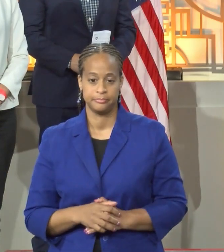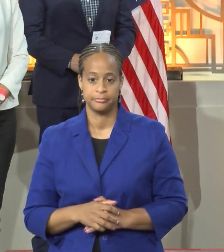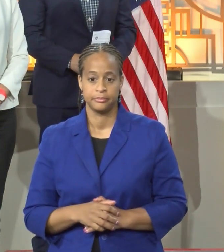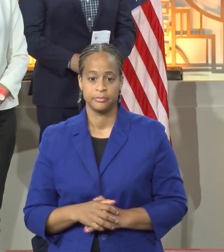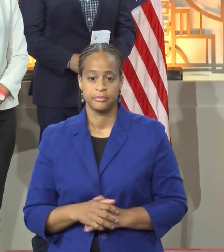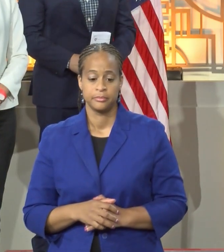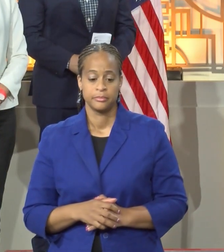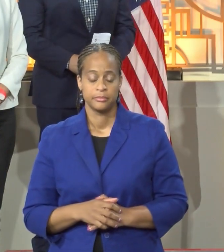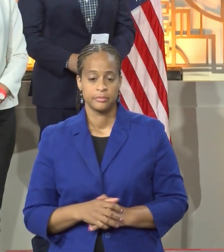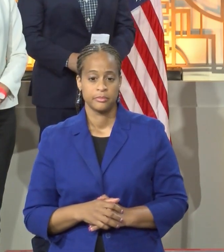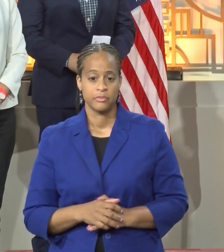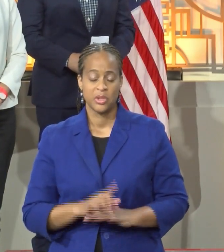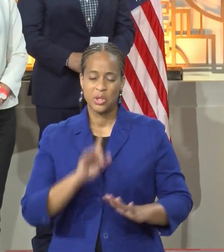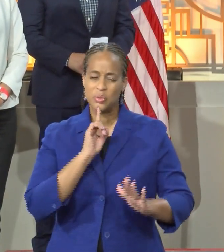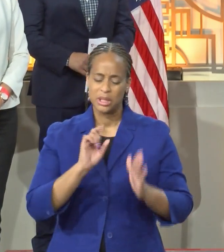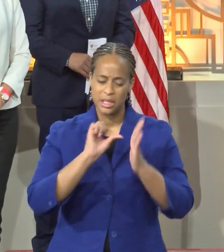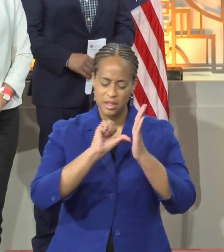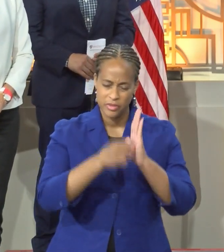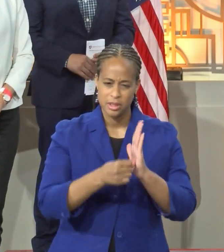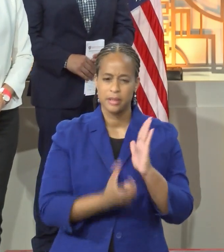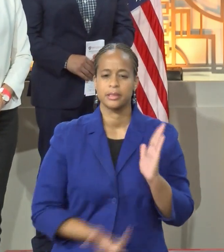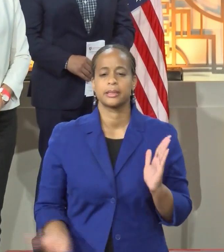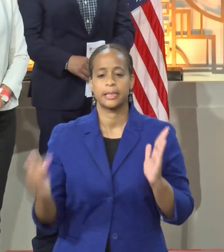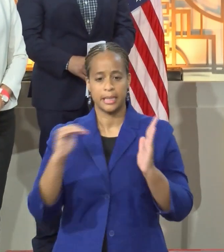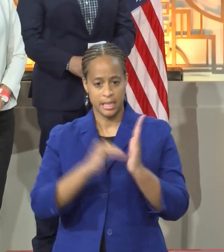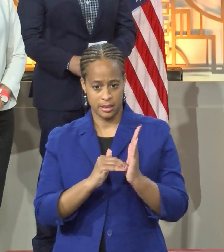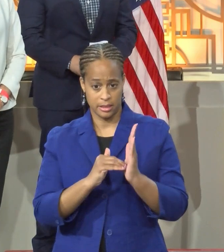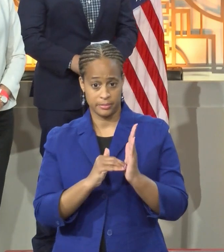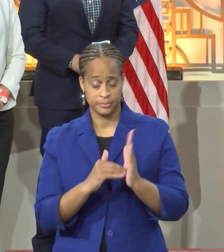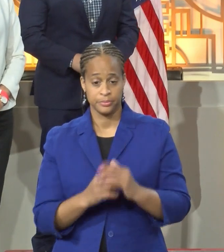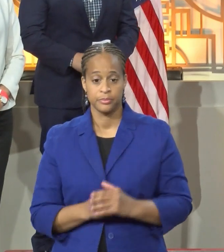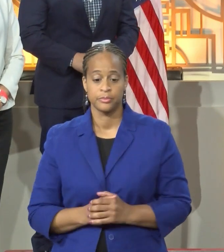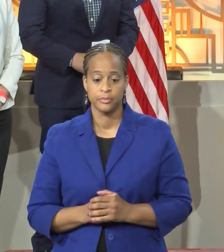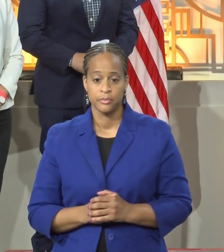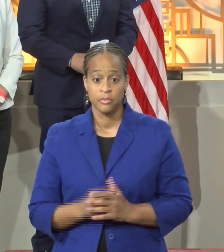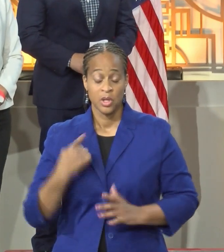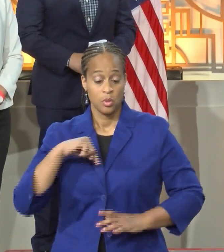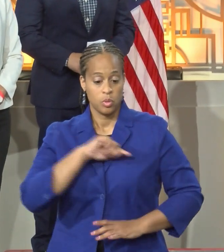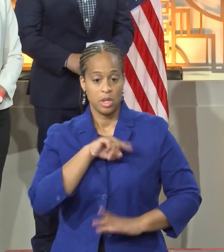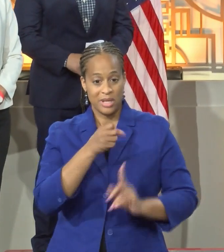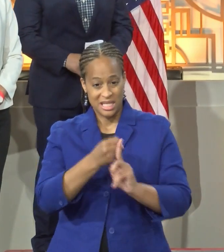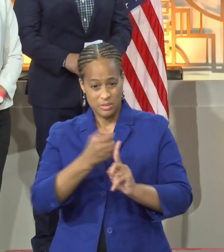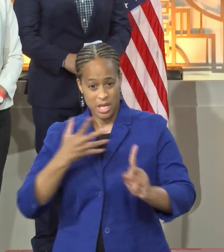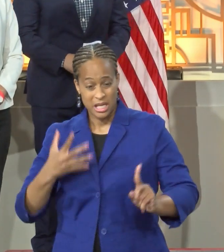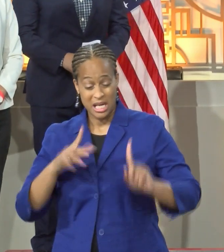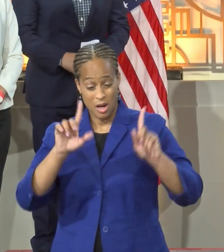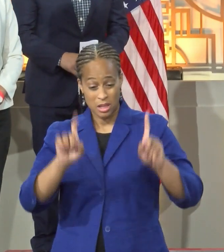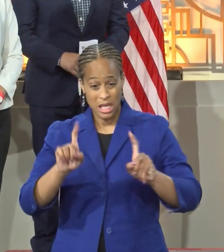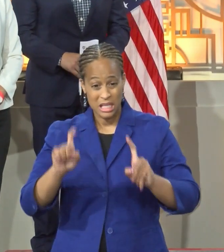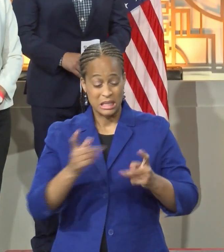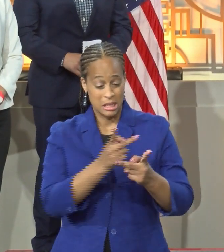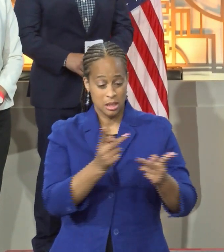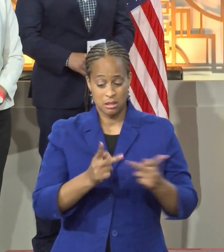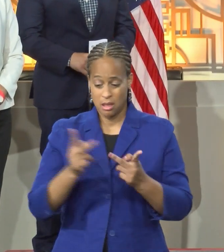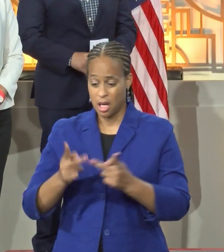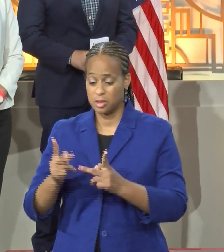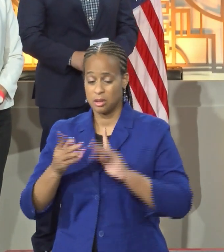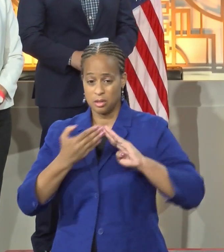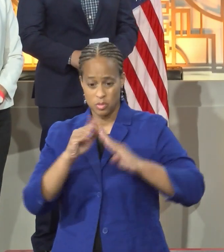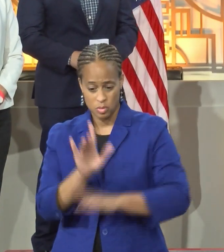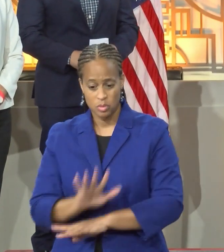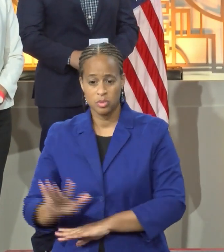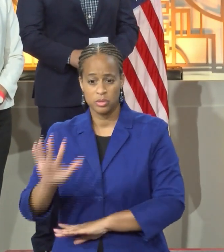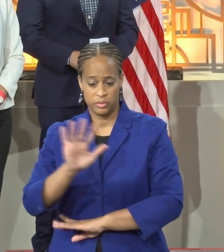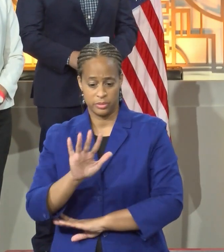And let me emphasize that again, and that is we're expanding our testing sites throughout the city of